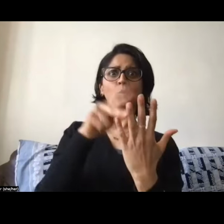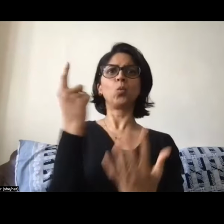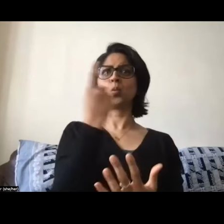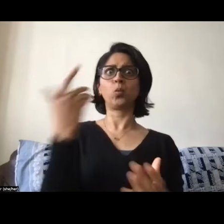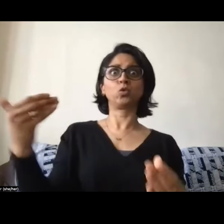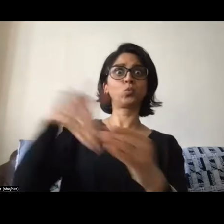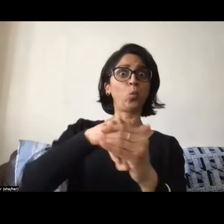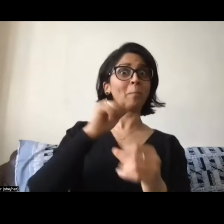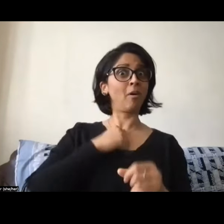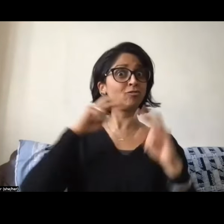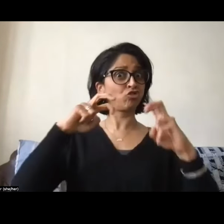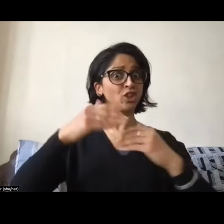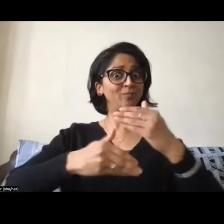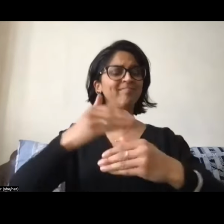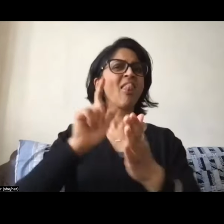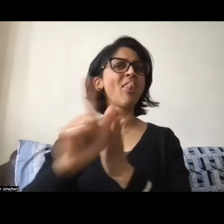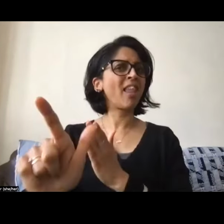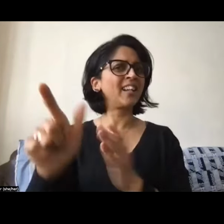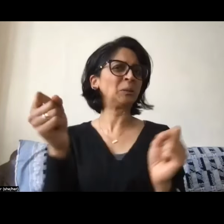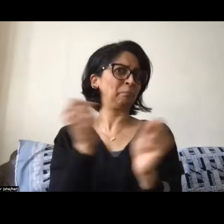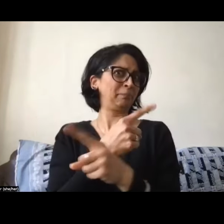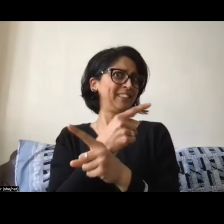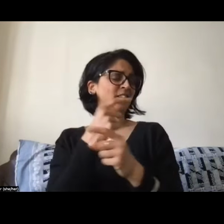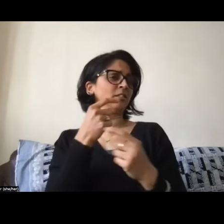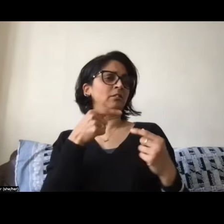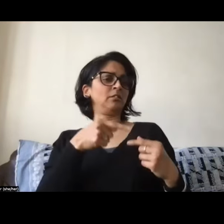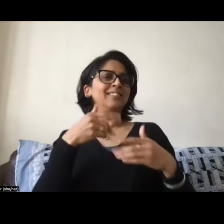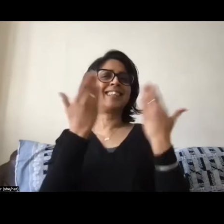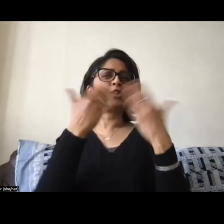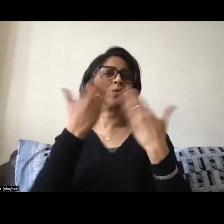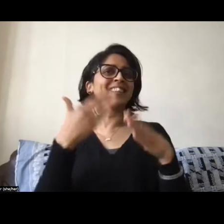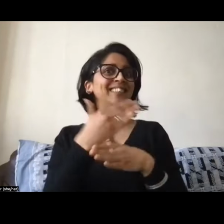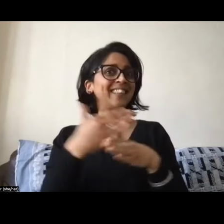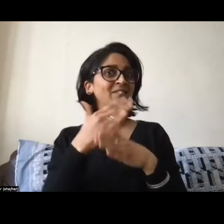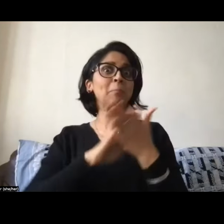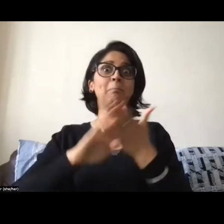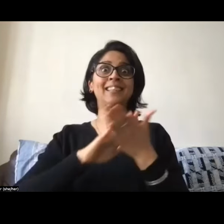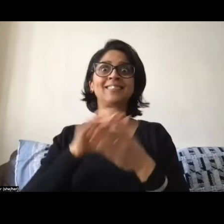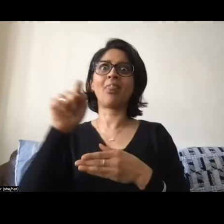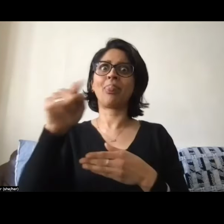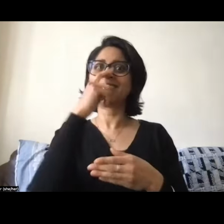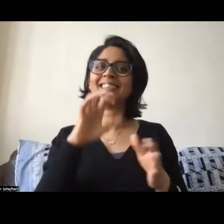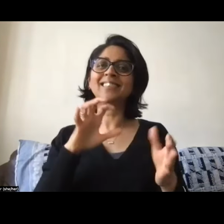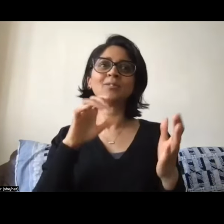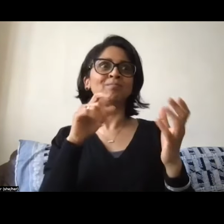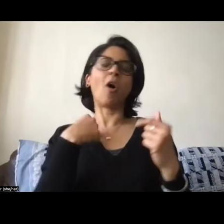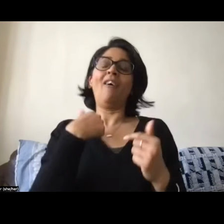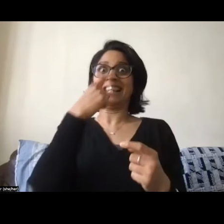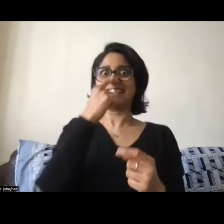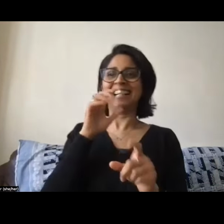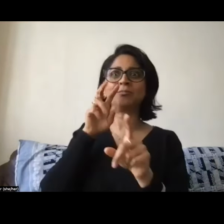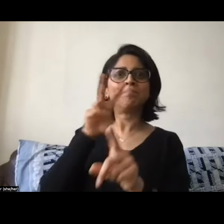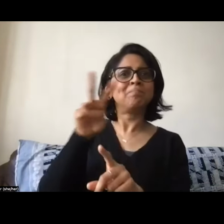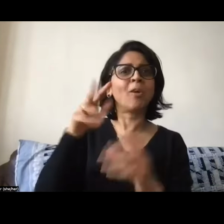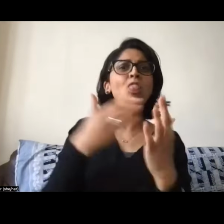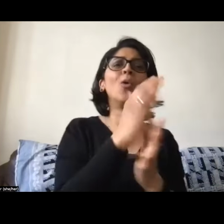Instagram and Facebook and so on. And so some people joined my research group later.